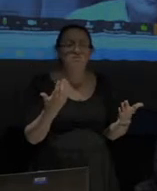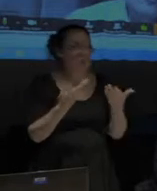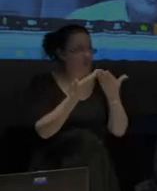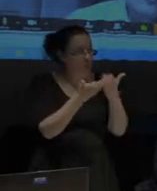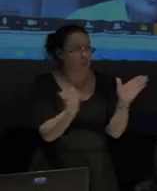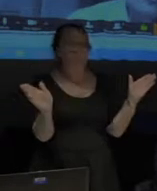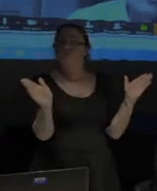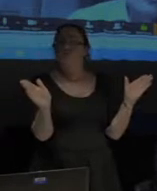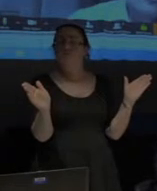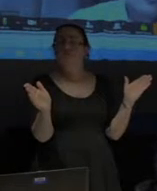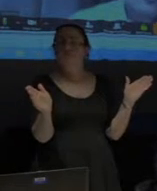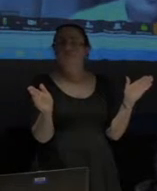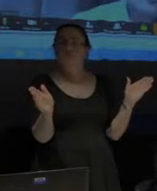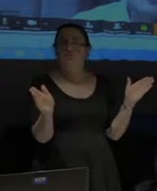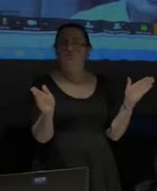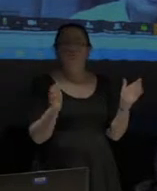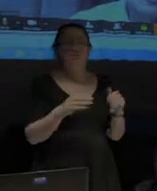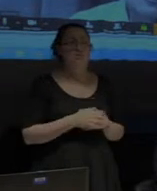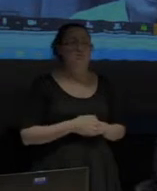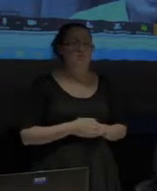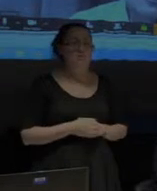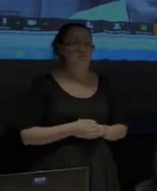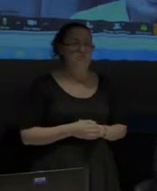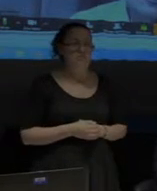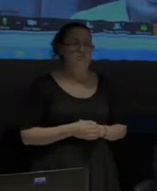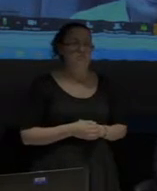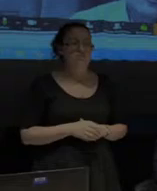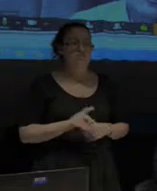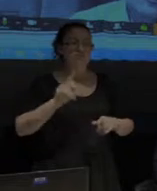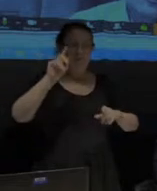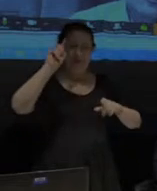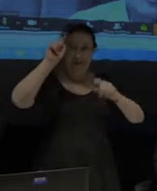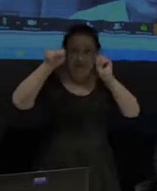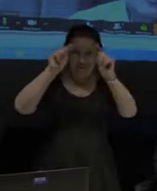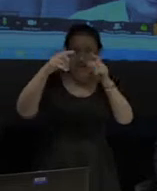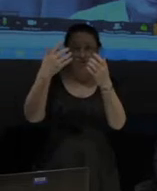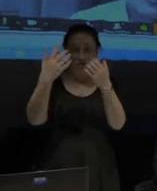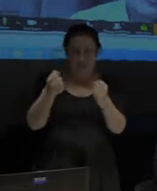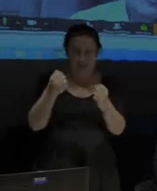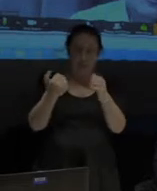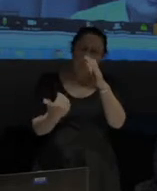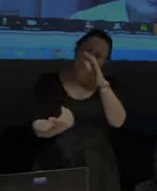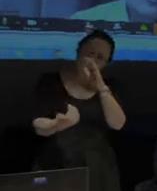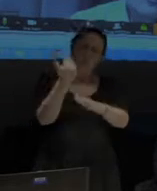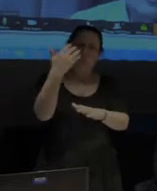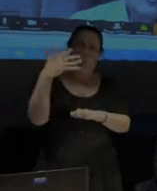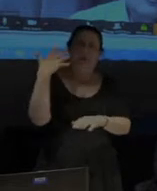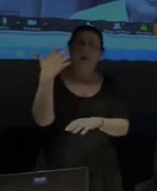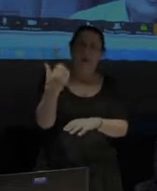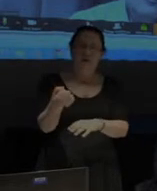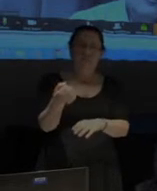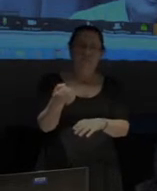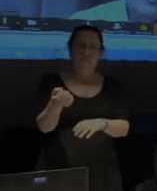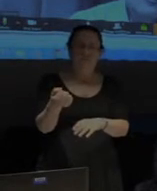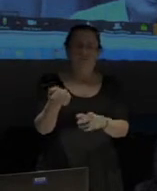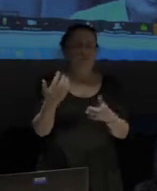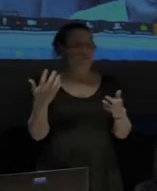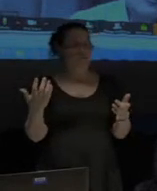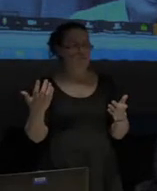open. So where you get innovation and something new, and you can start from a clean